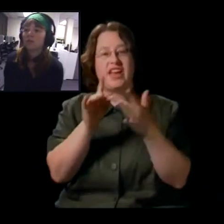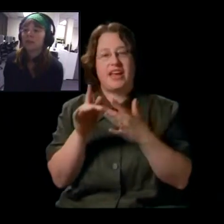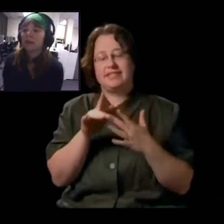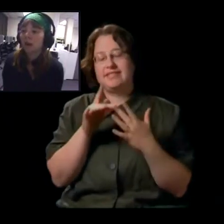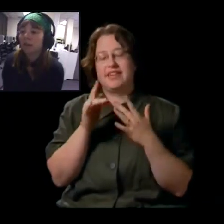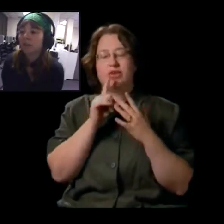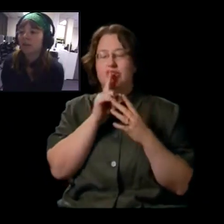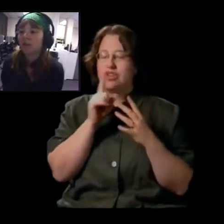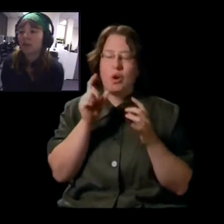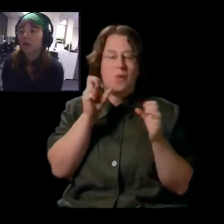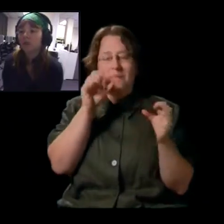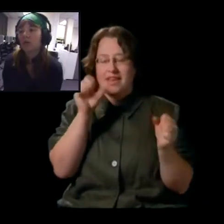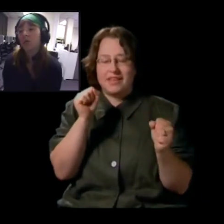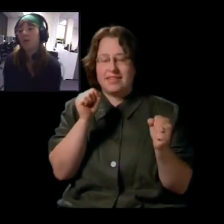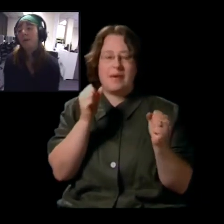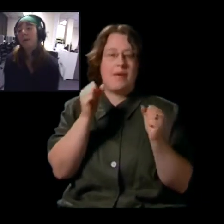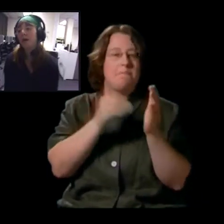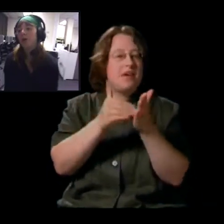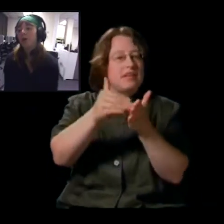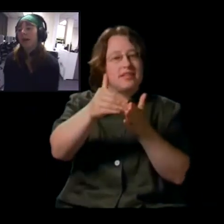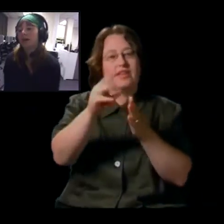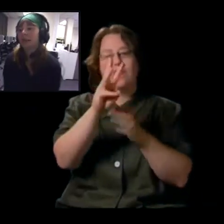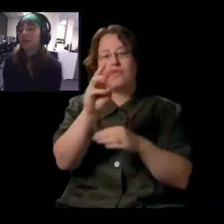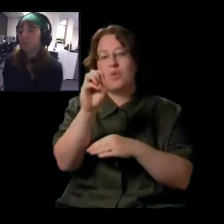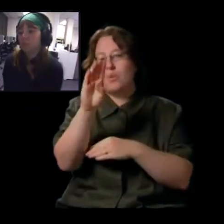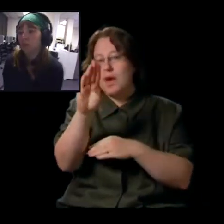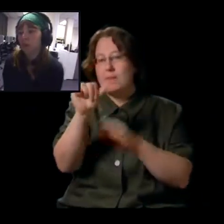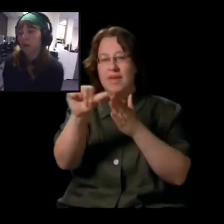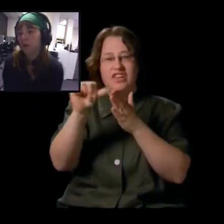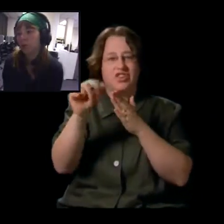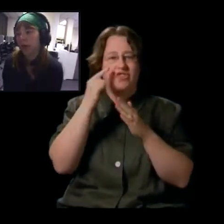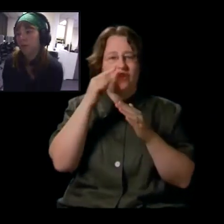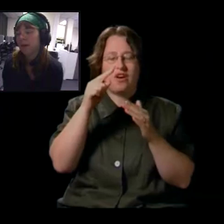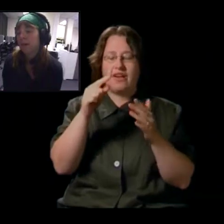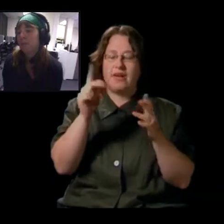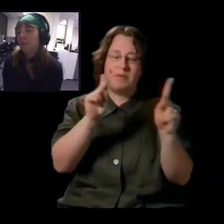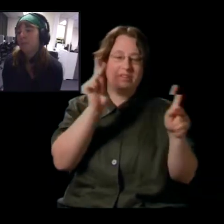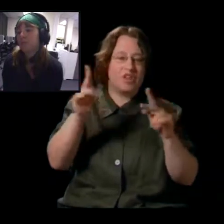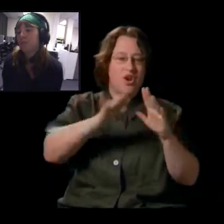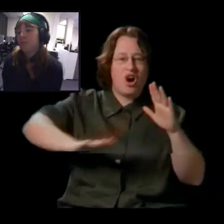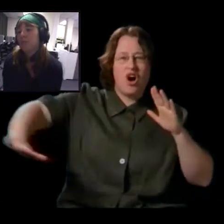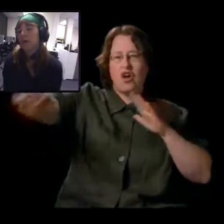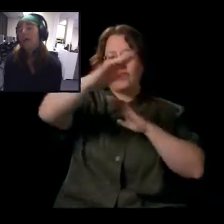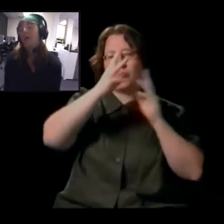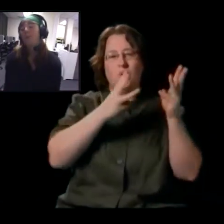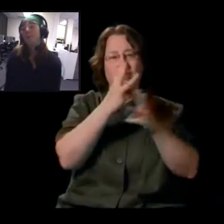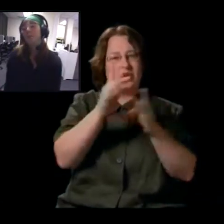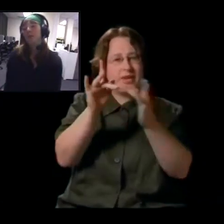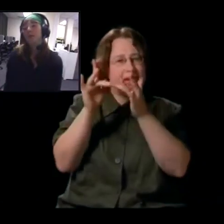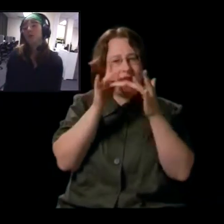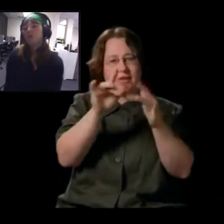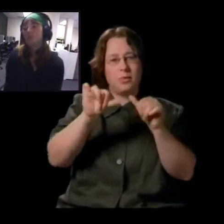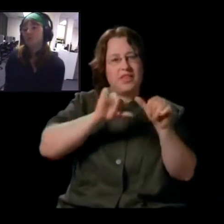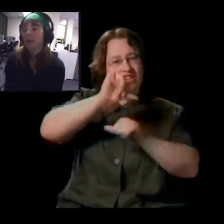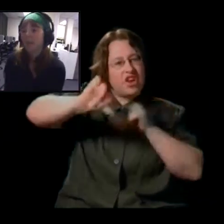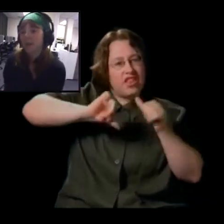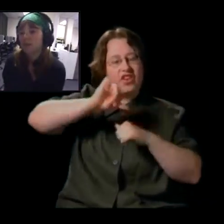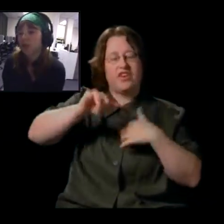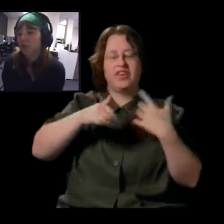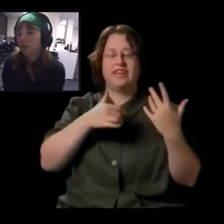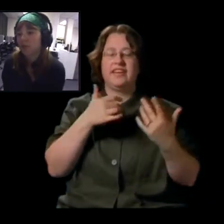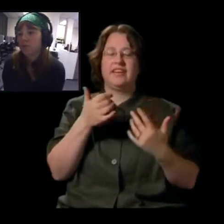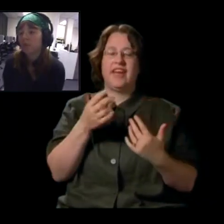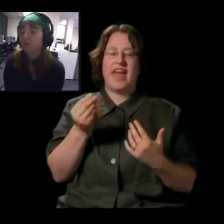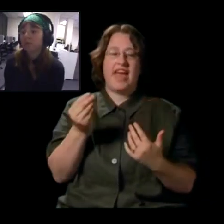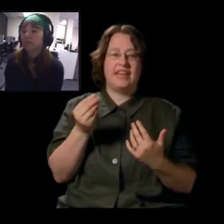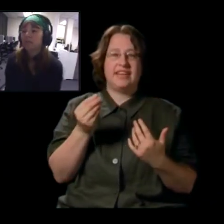universal design and architecture is also about accessing the World Wide Web. People who use web pages all